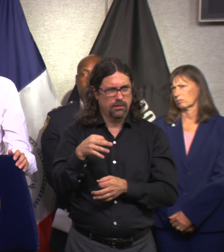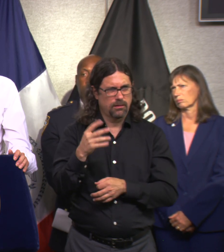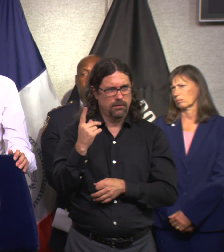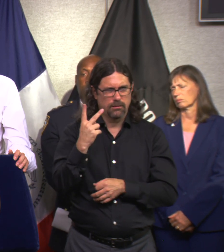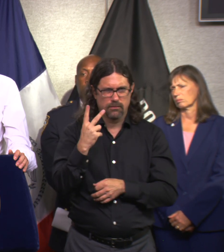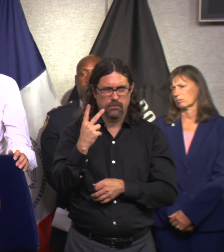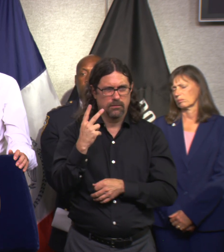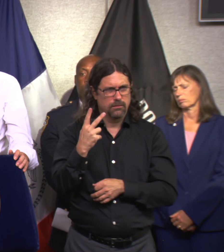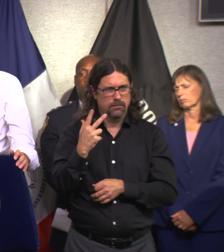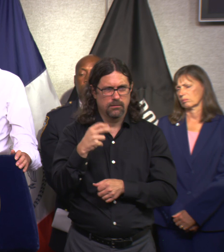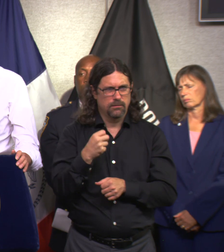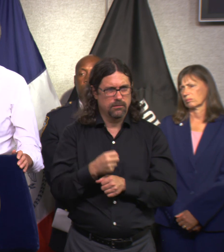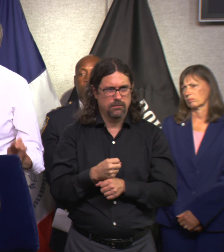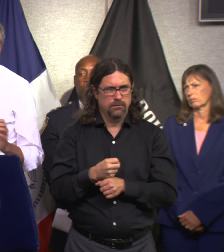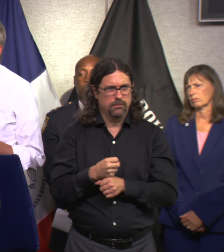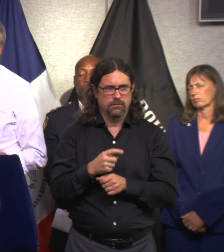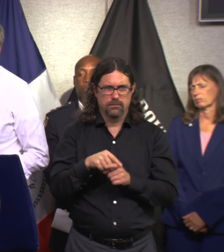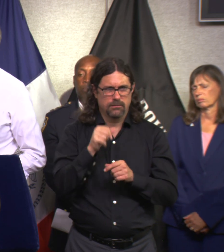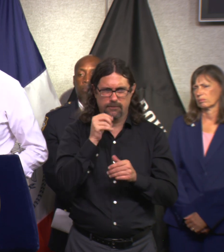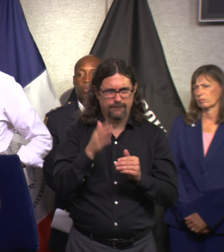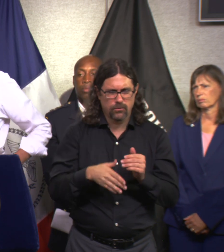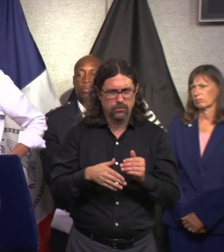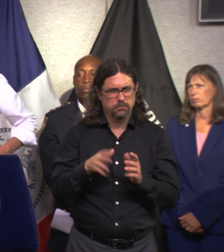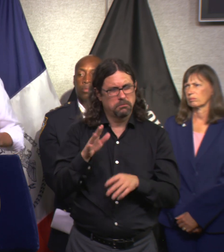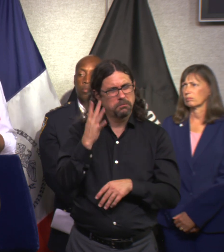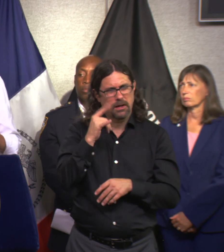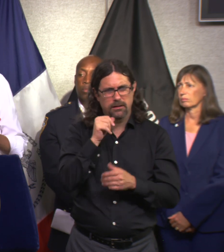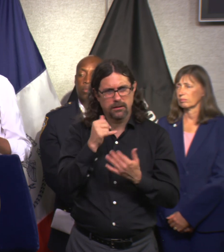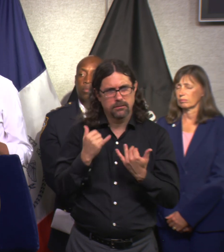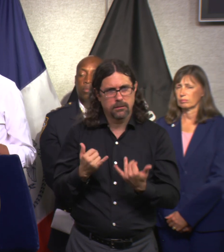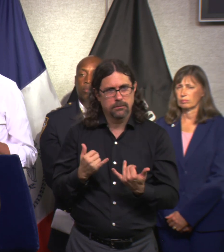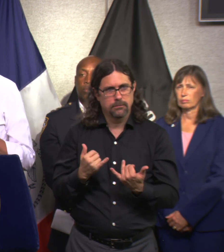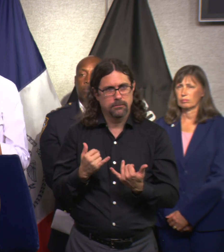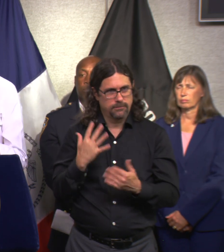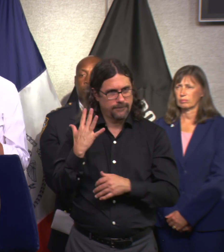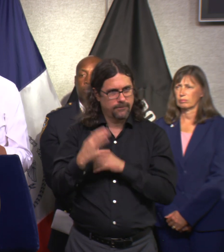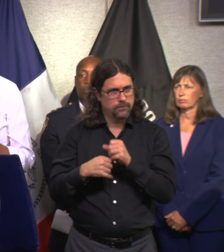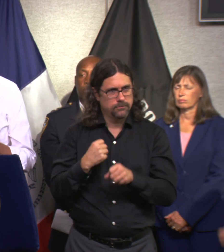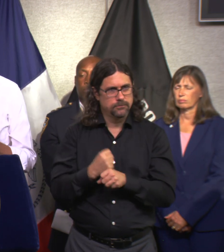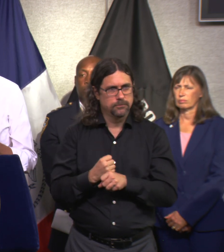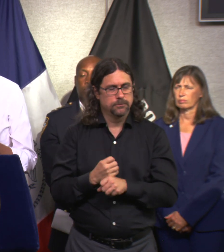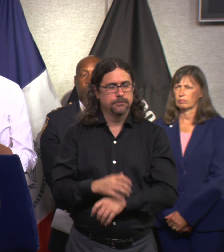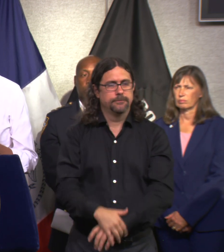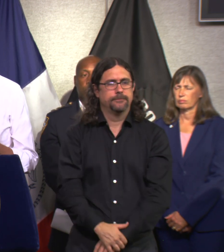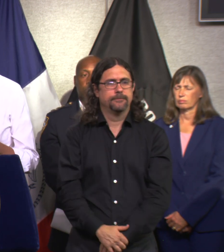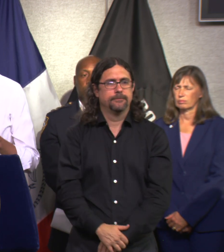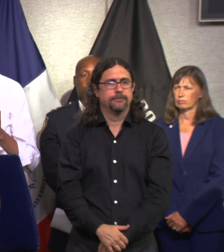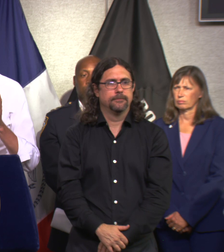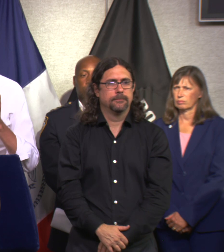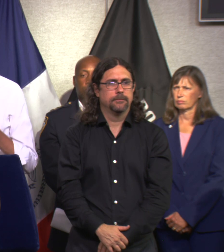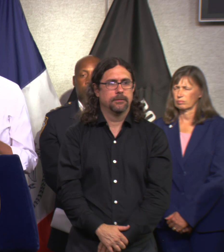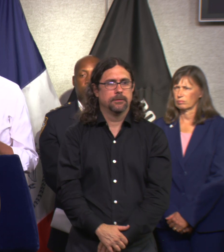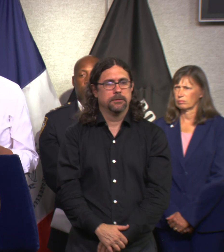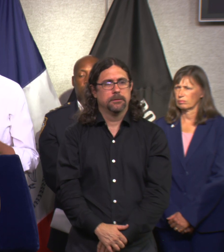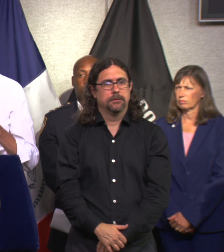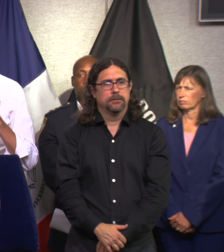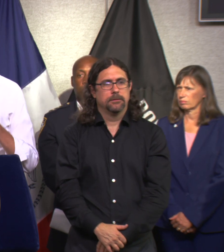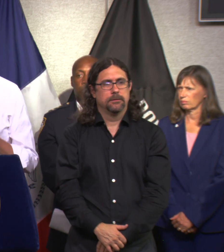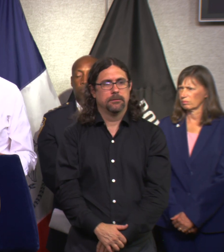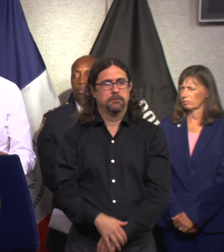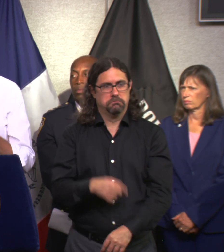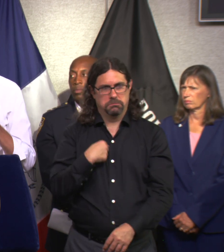Department wasn't going to act? Again, why did it take 5 years? Because I've said it before, but I'm happy to say it to you. The Justice